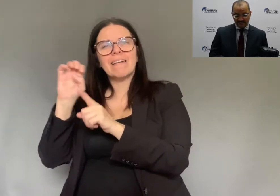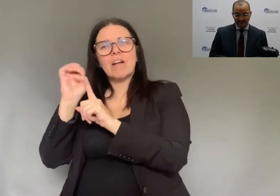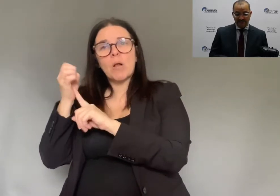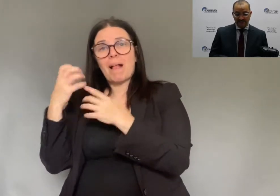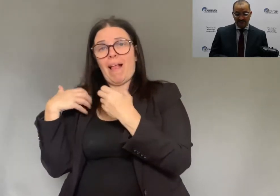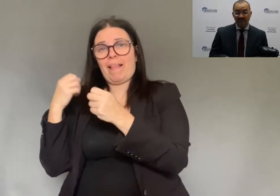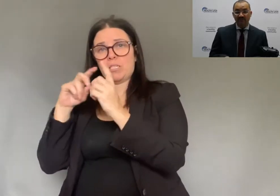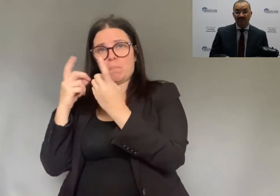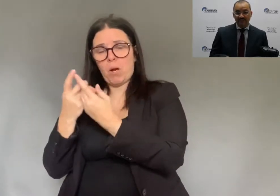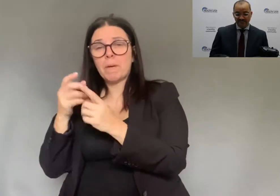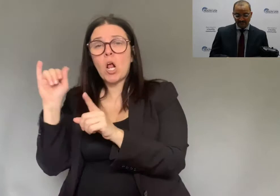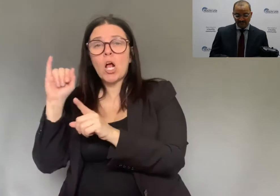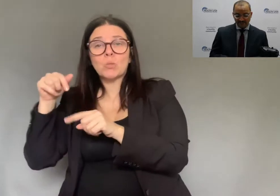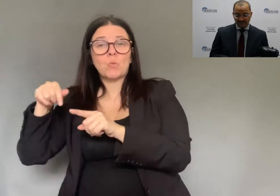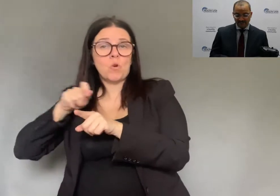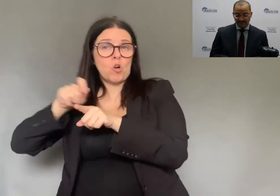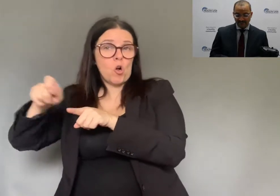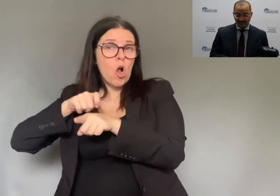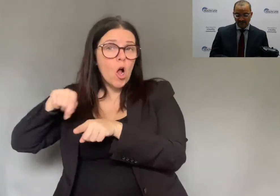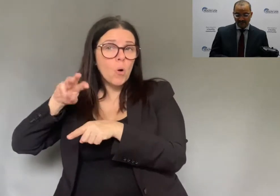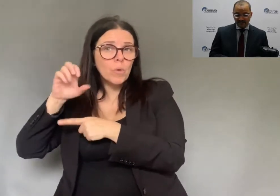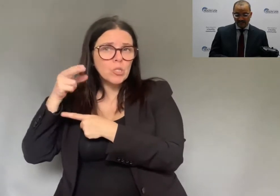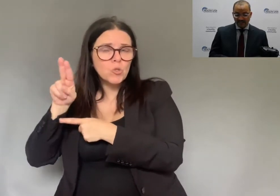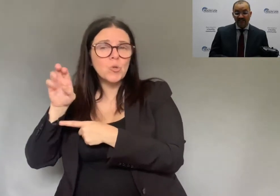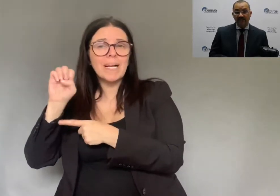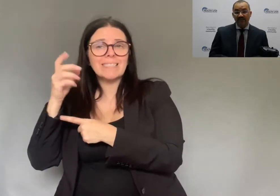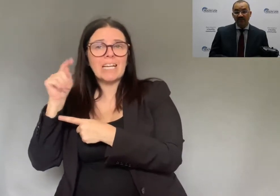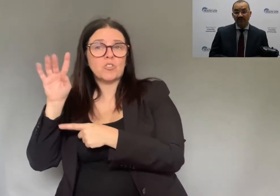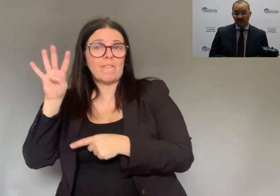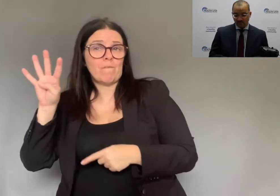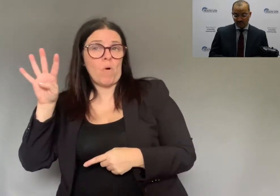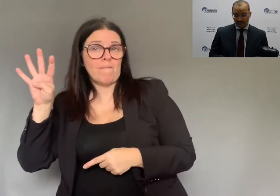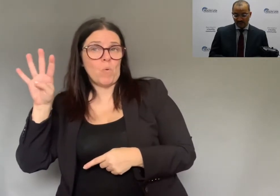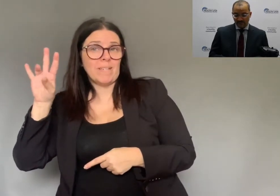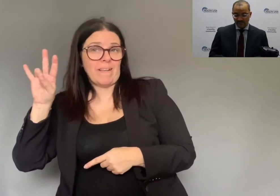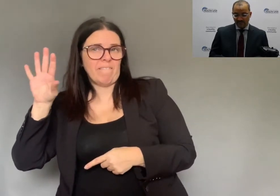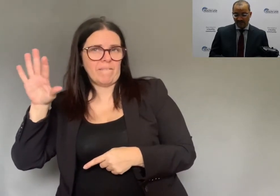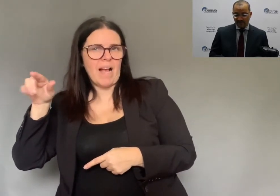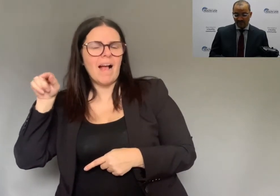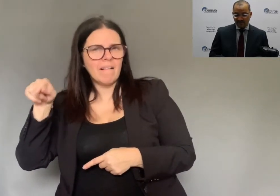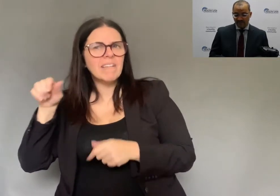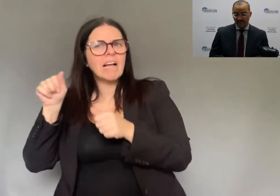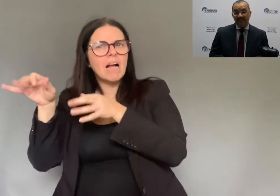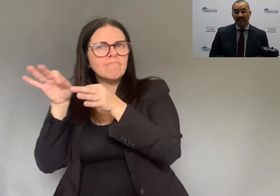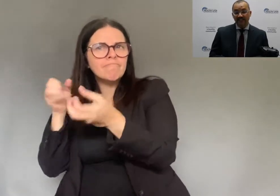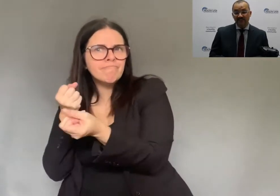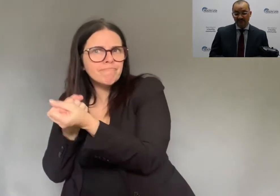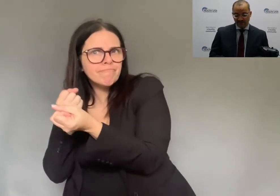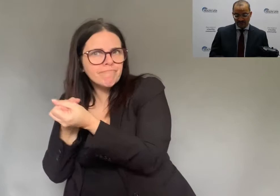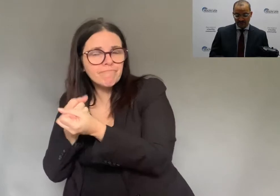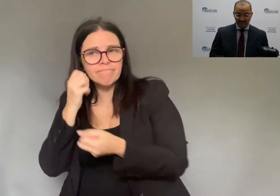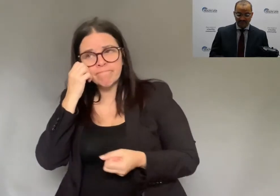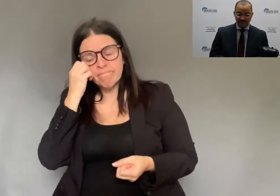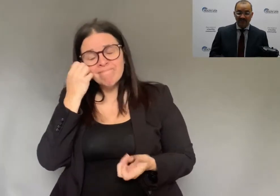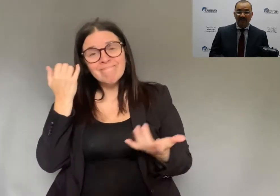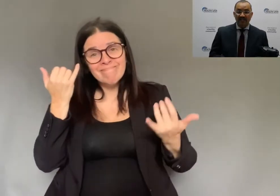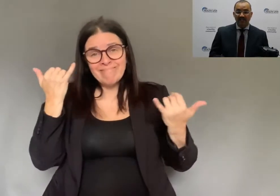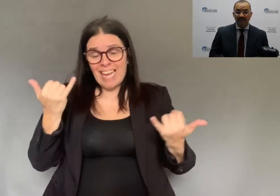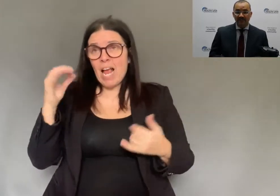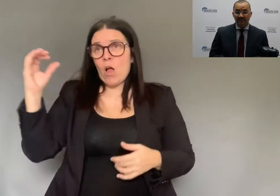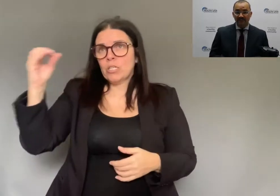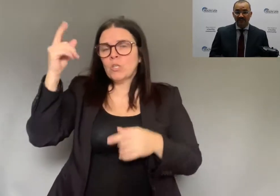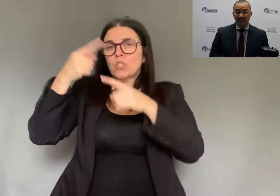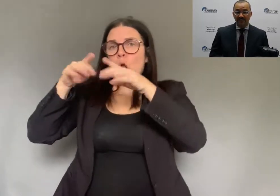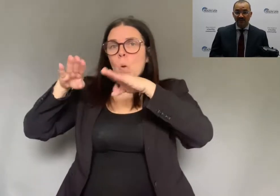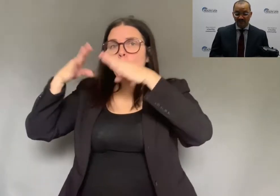519-258-2146 extension 4475. As we continue to open up the province and ease restrictions, I